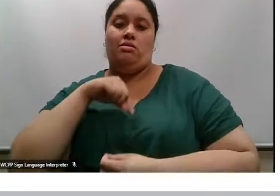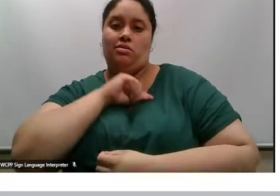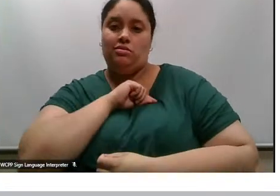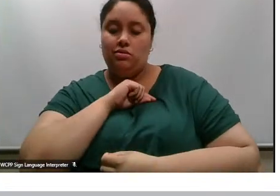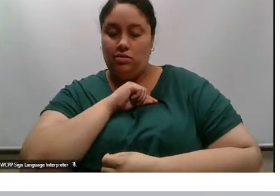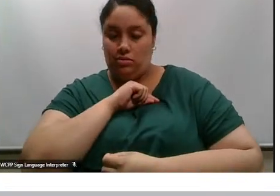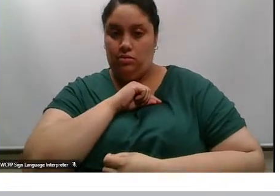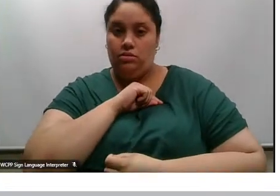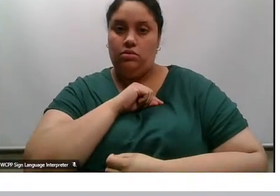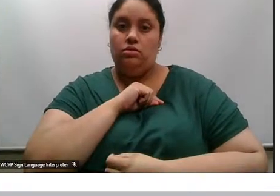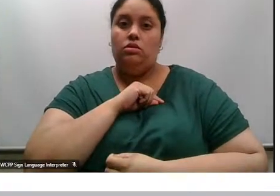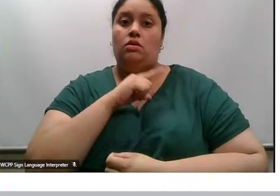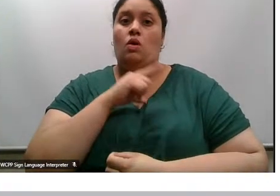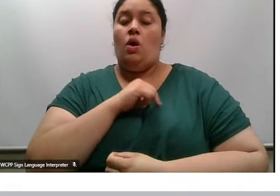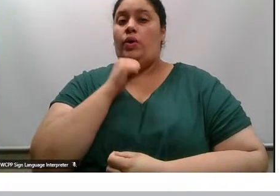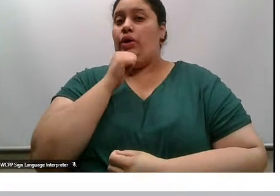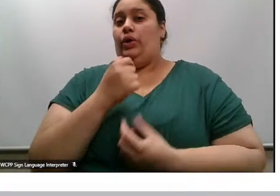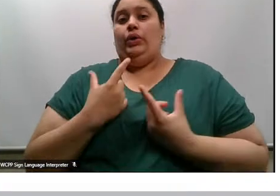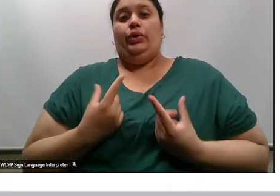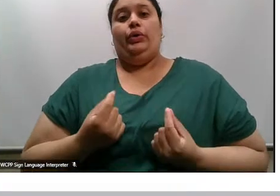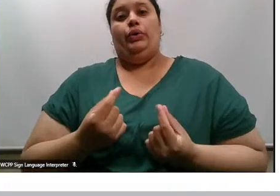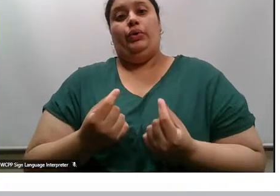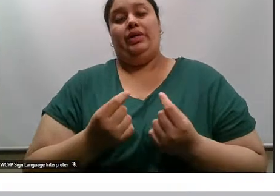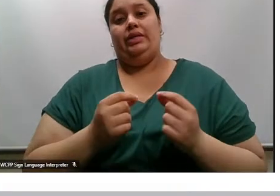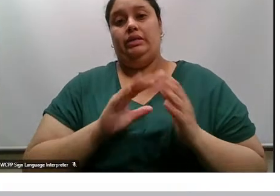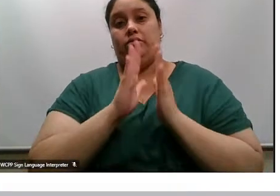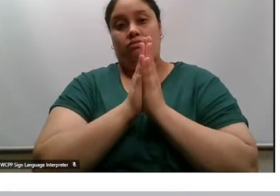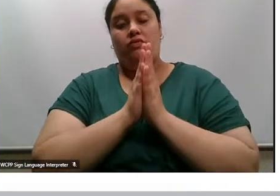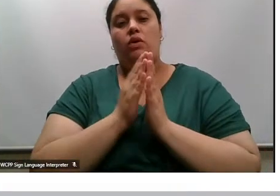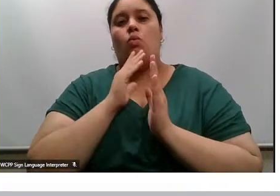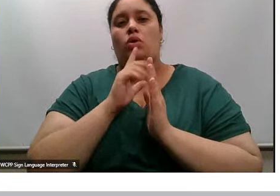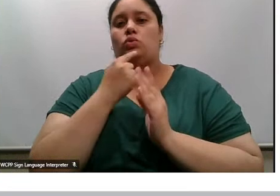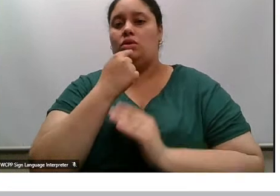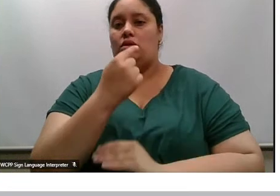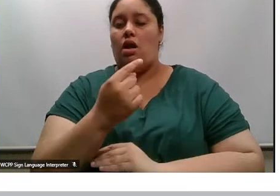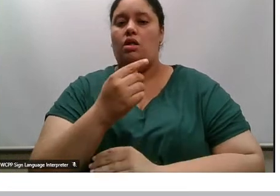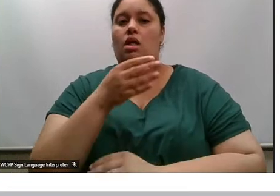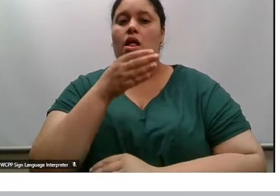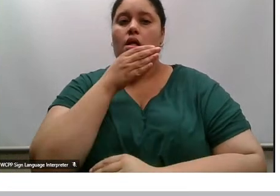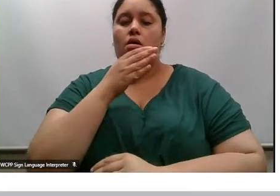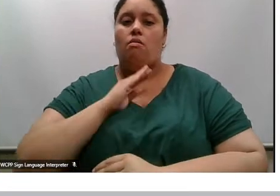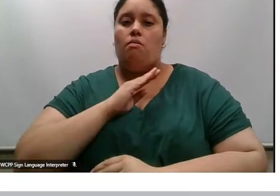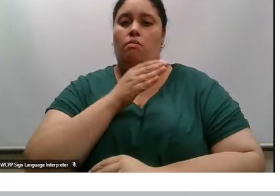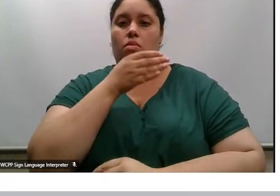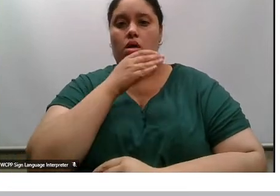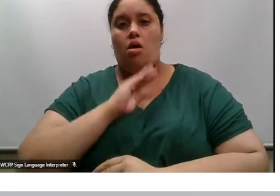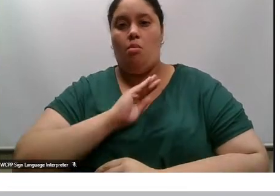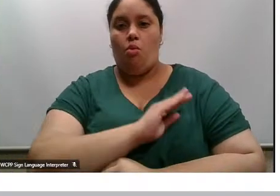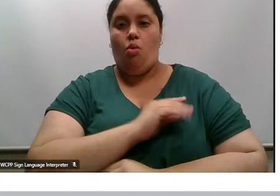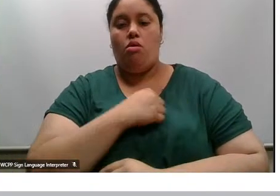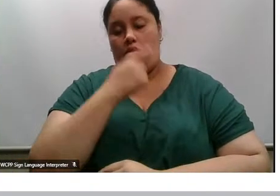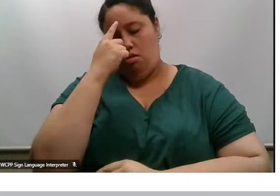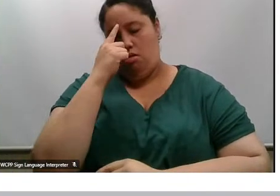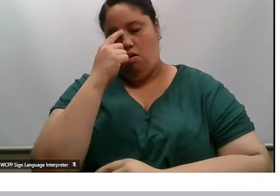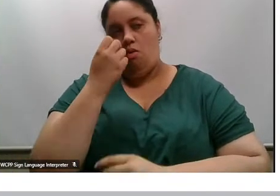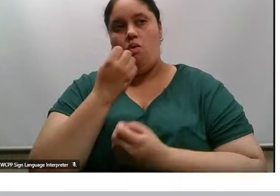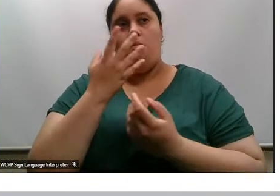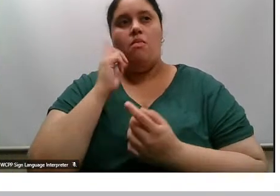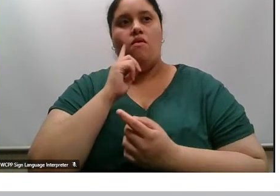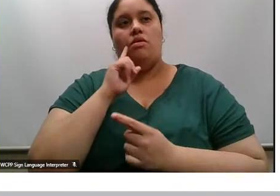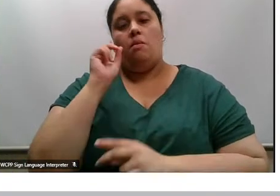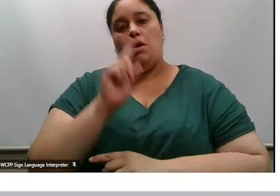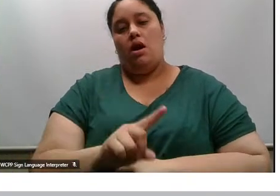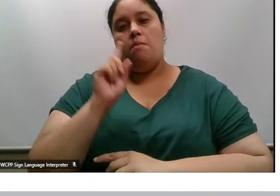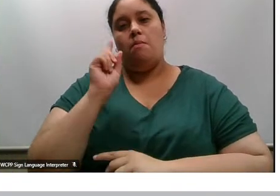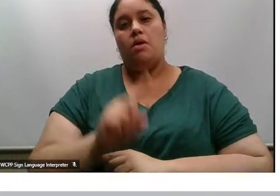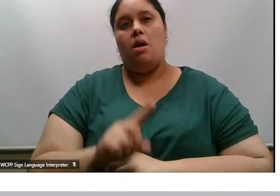we are not doing, I can also say the same as well to the Liquor Board as well. I know you've been coming a number of times also to come